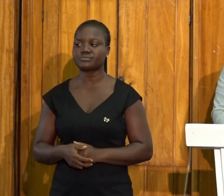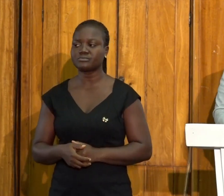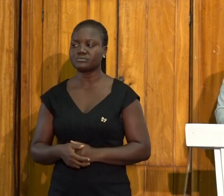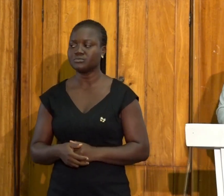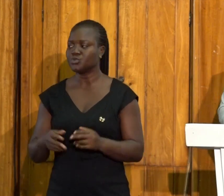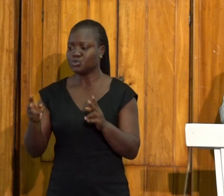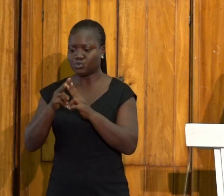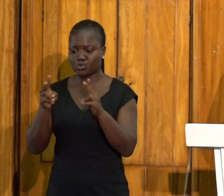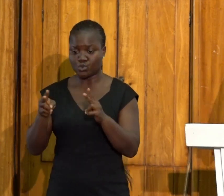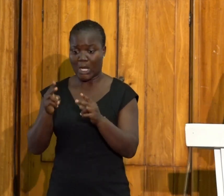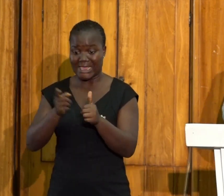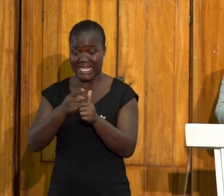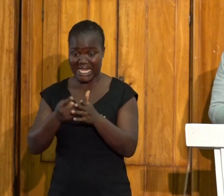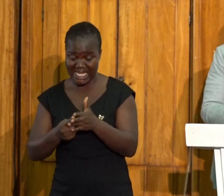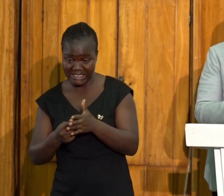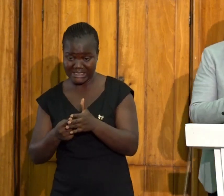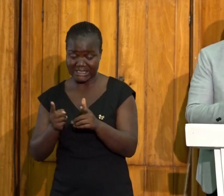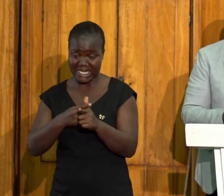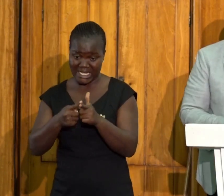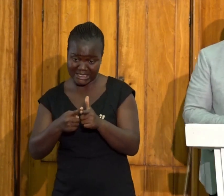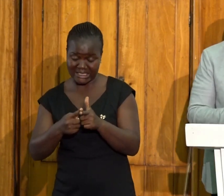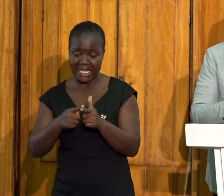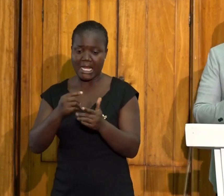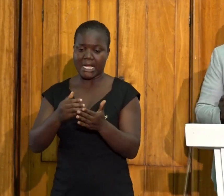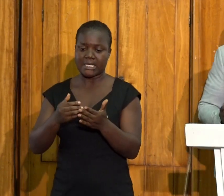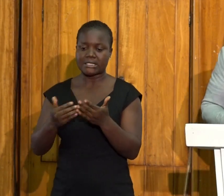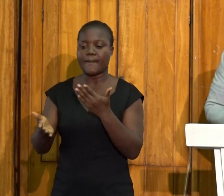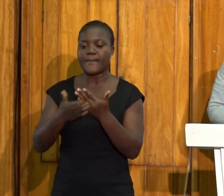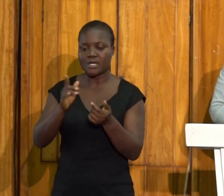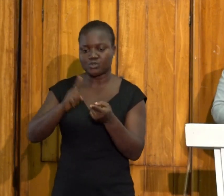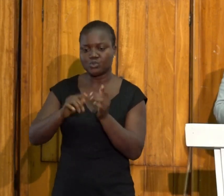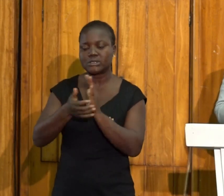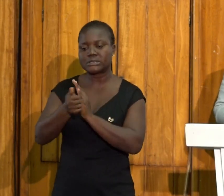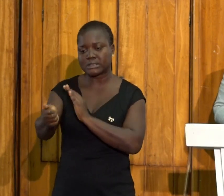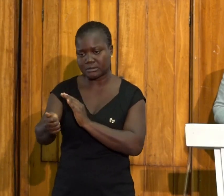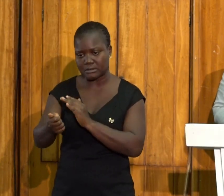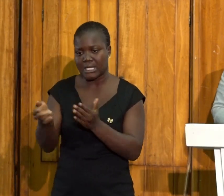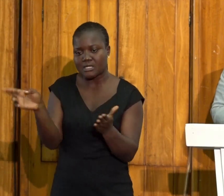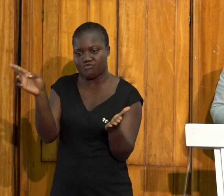So the next is the Path to Scale study that I talked about. It's a registry,